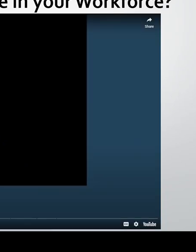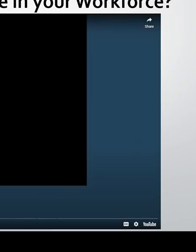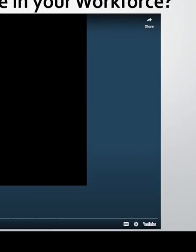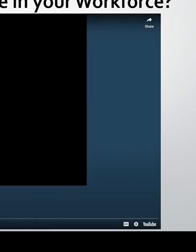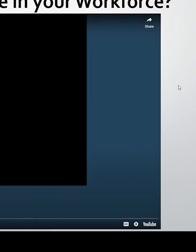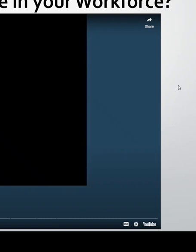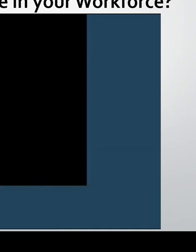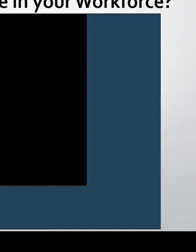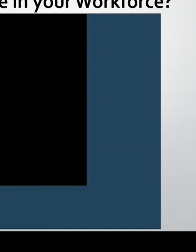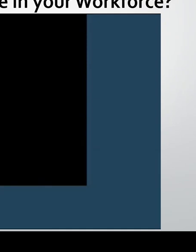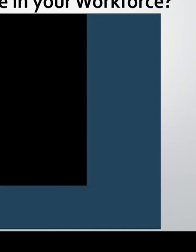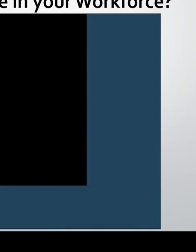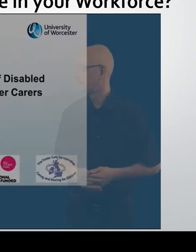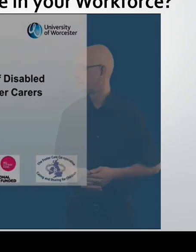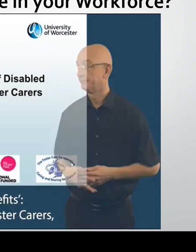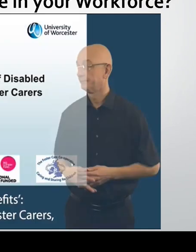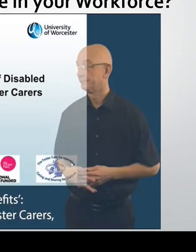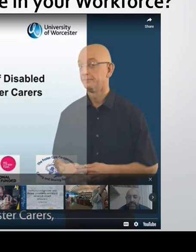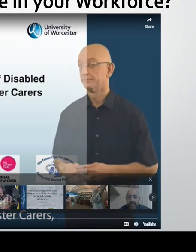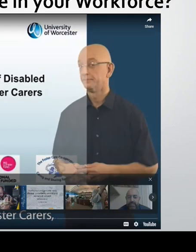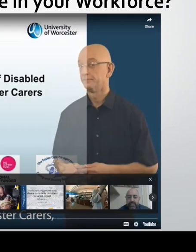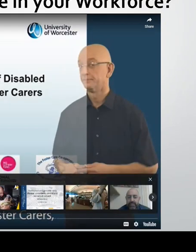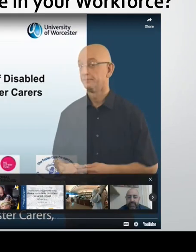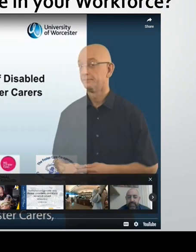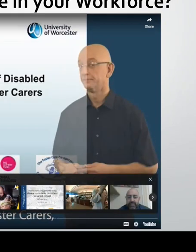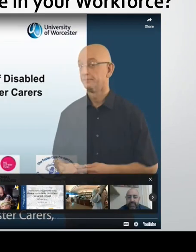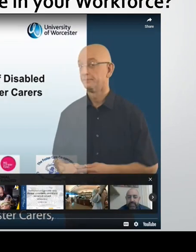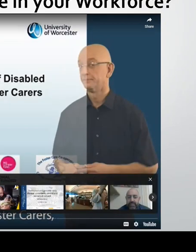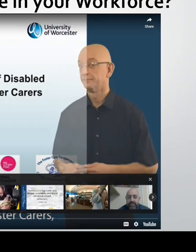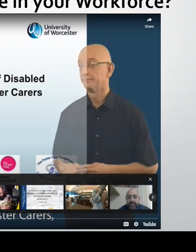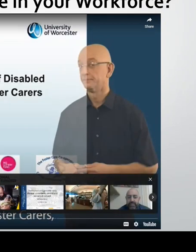Yeah, I can hear that. Yeah. Right.